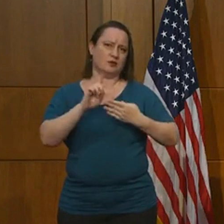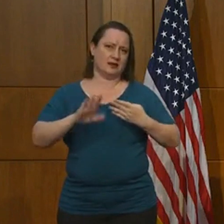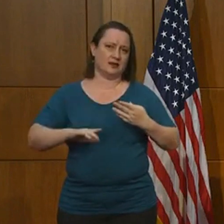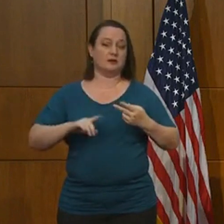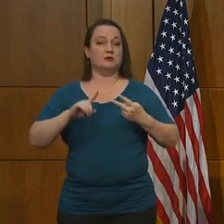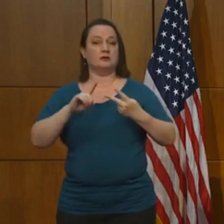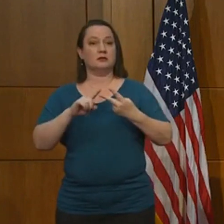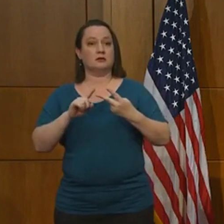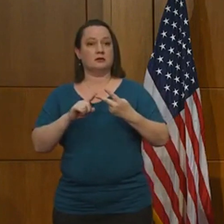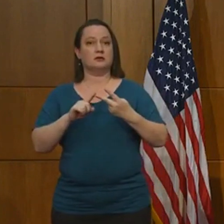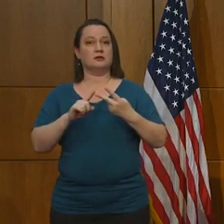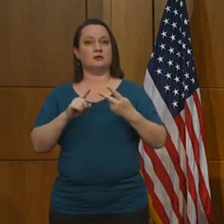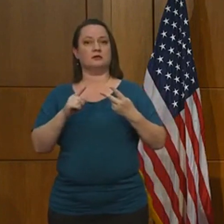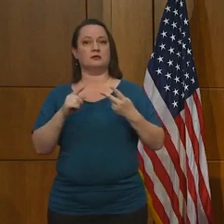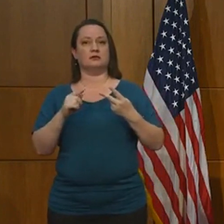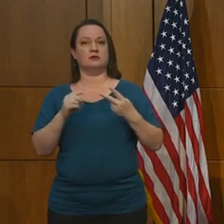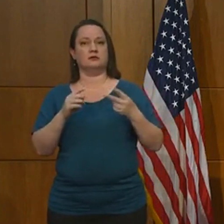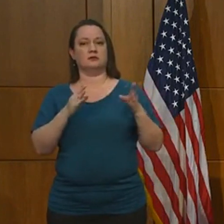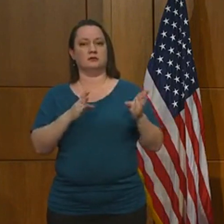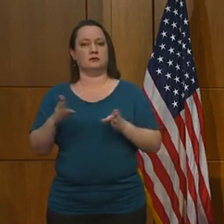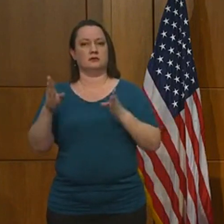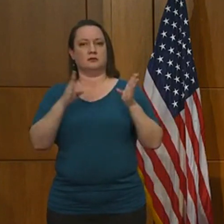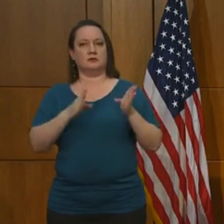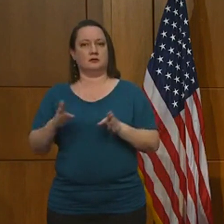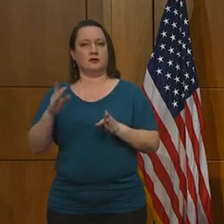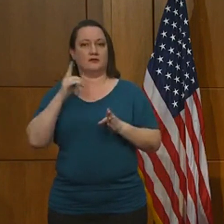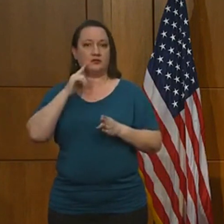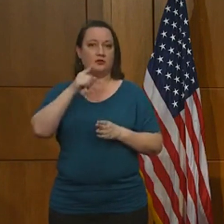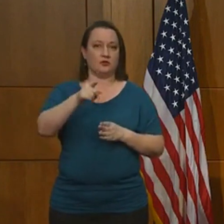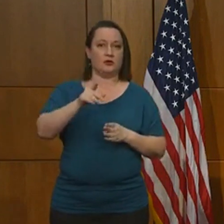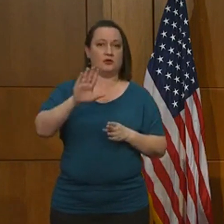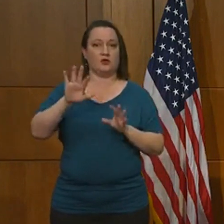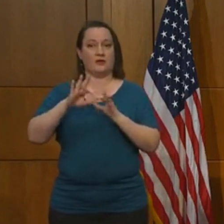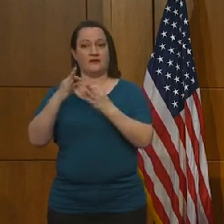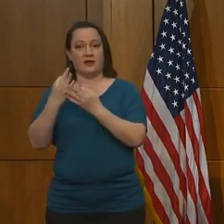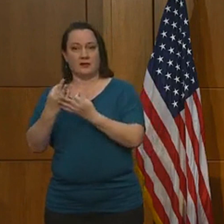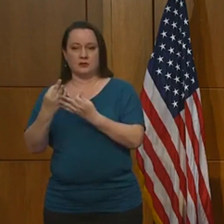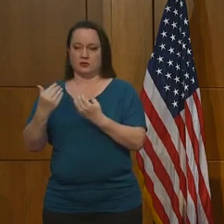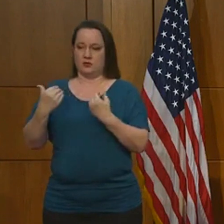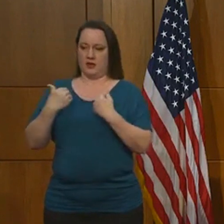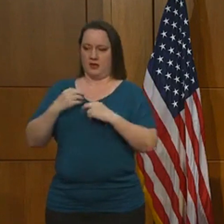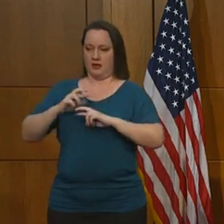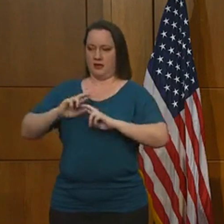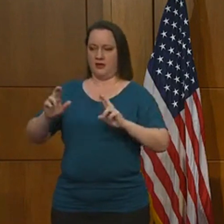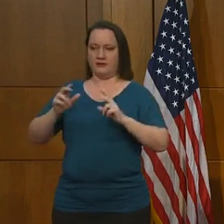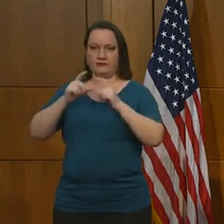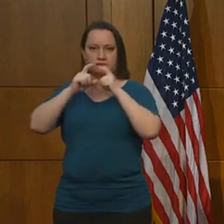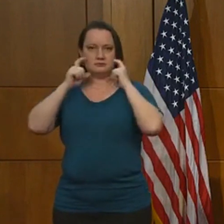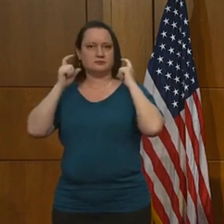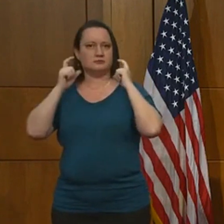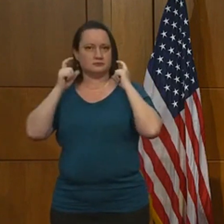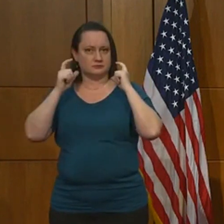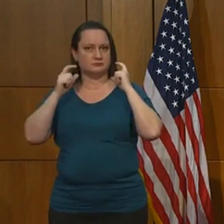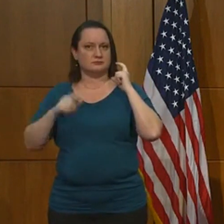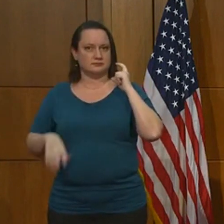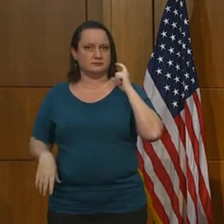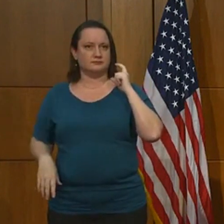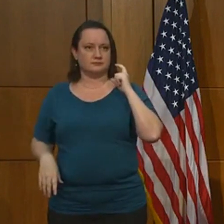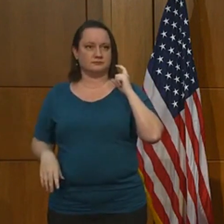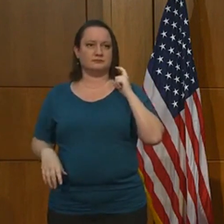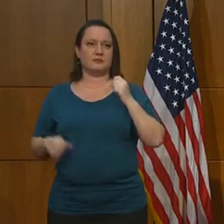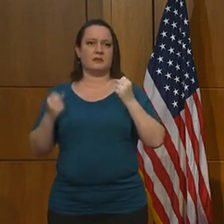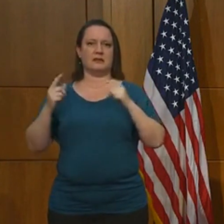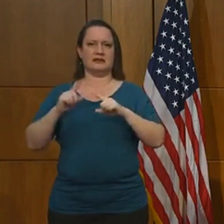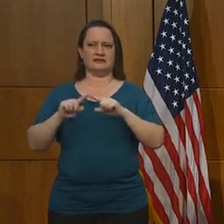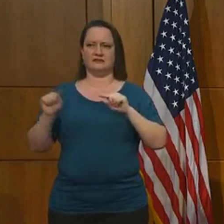plans for you and your other family members to have facial protection. And These are available at a lot of